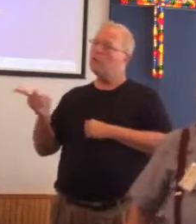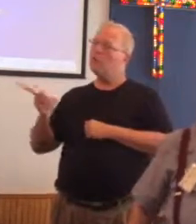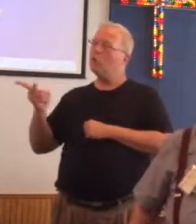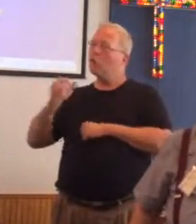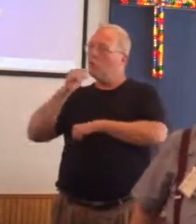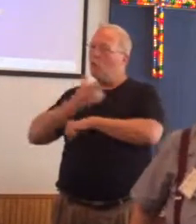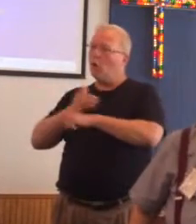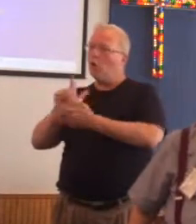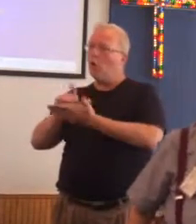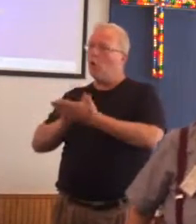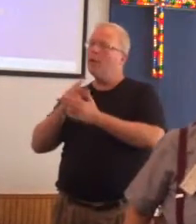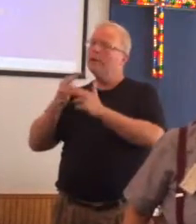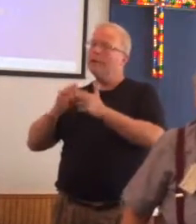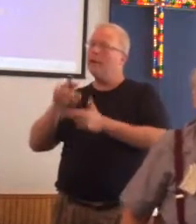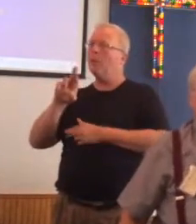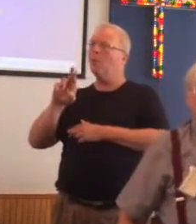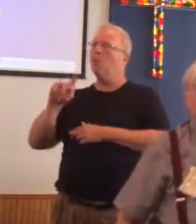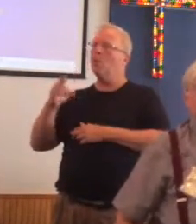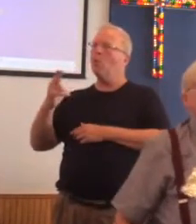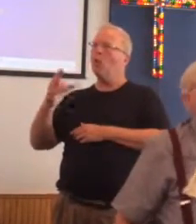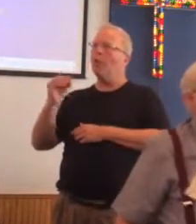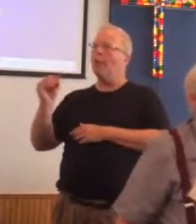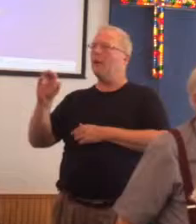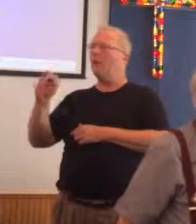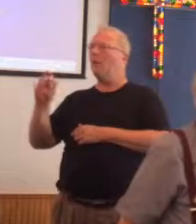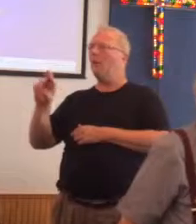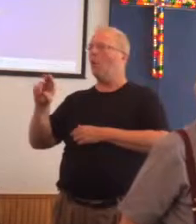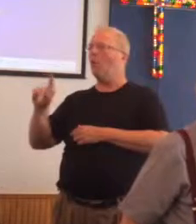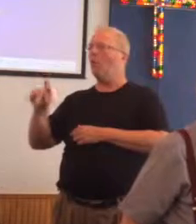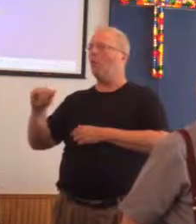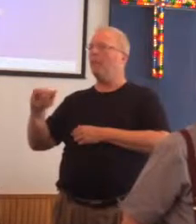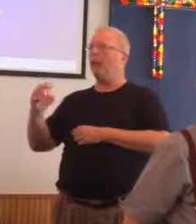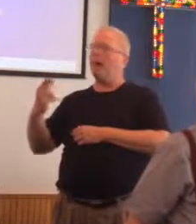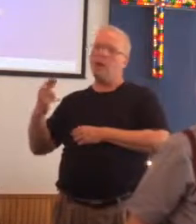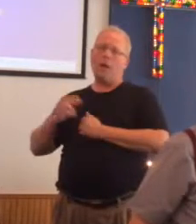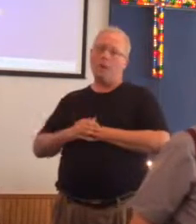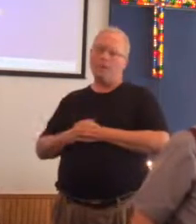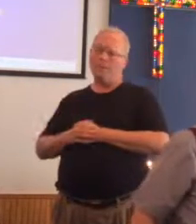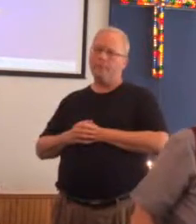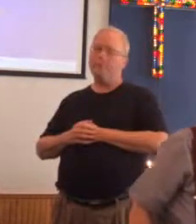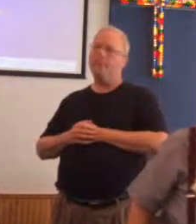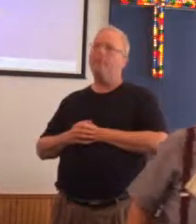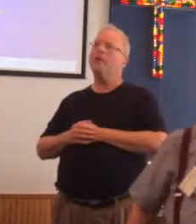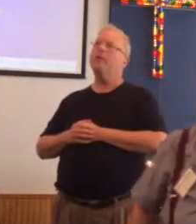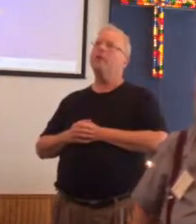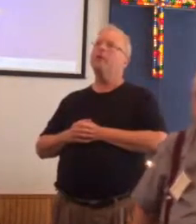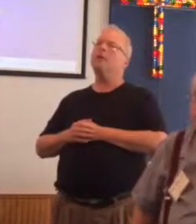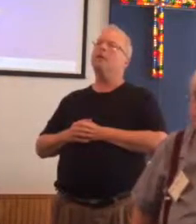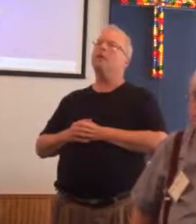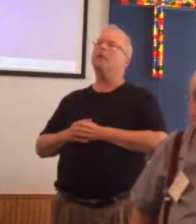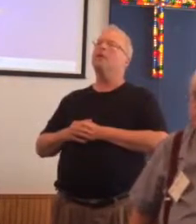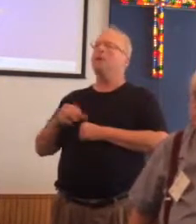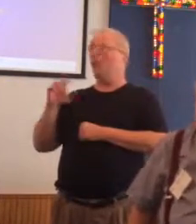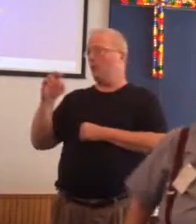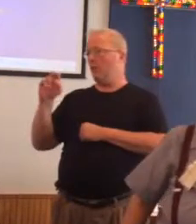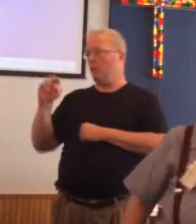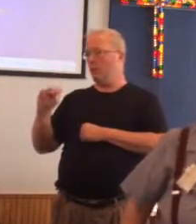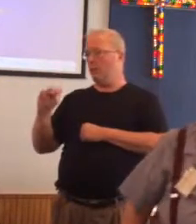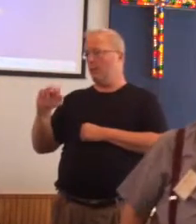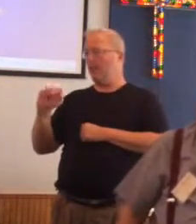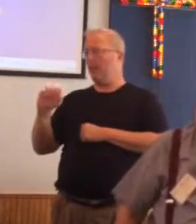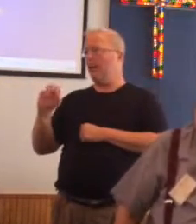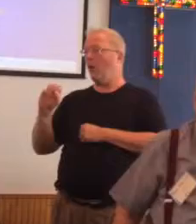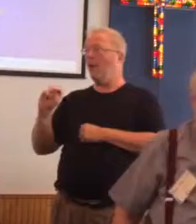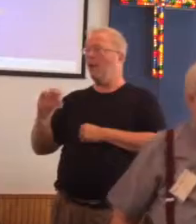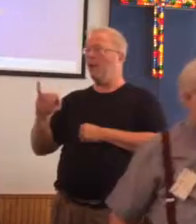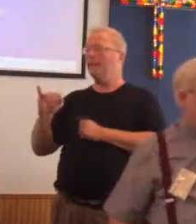Ruth and Naomi returned to Jerusalem. Basically, Naomi wanted to go home, and Ruth came